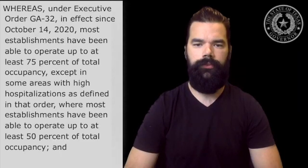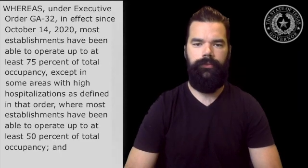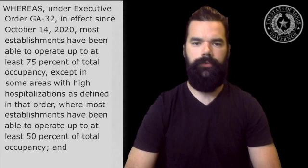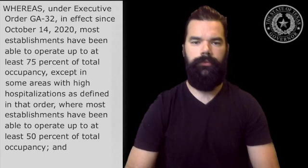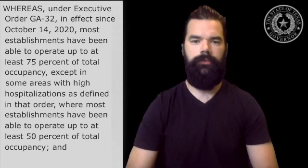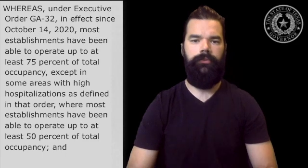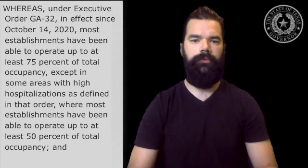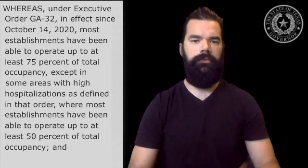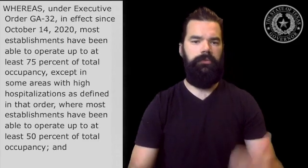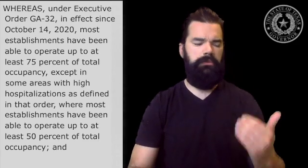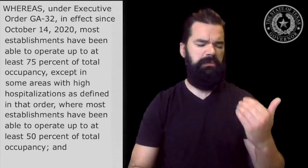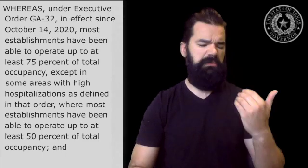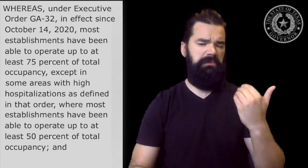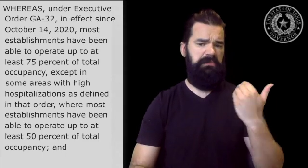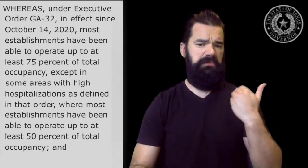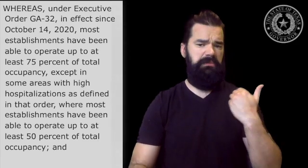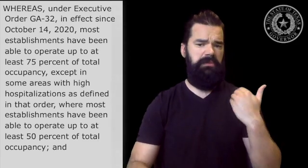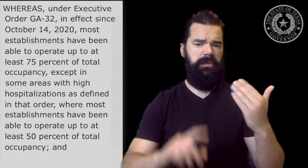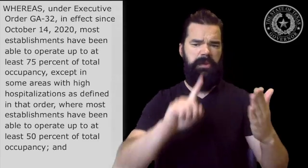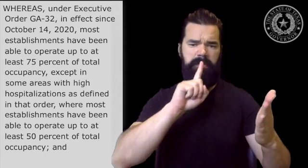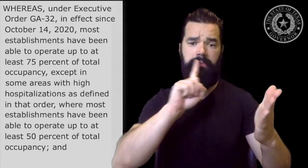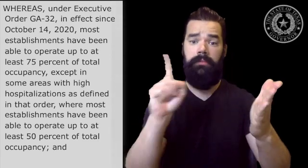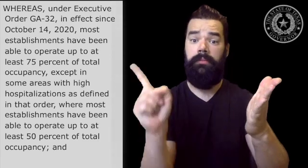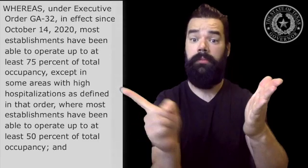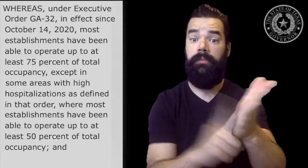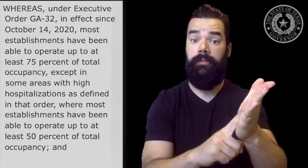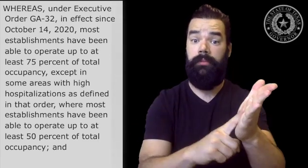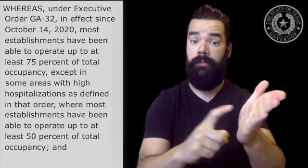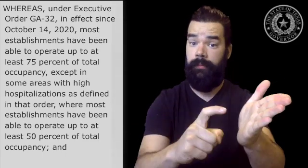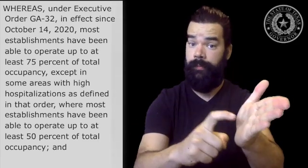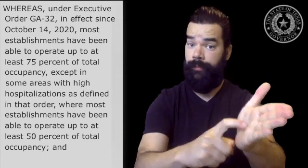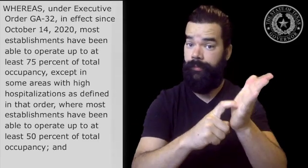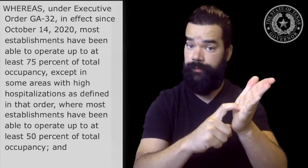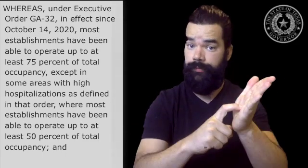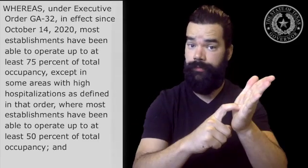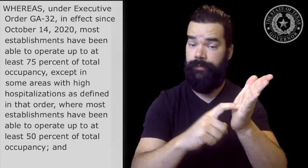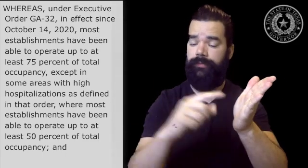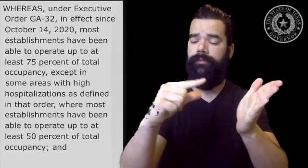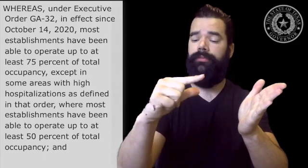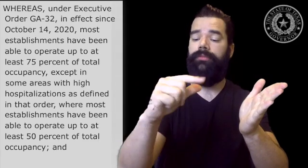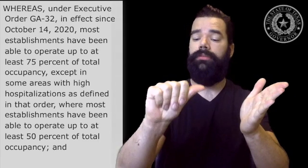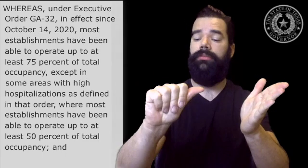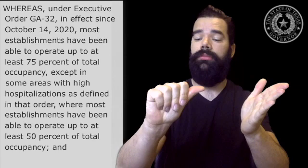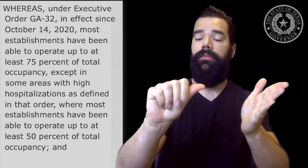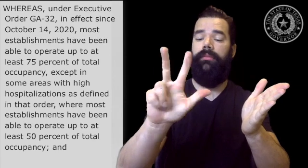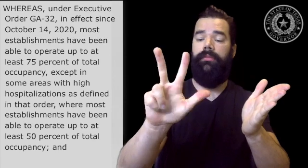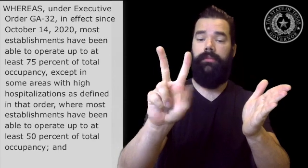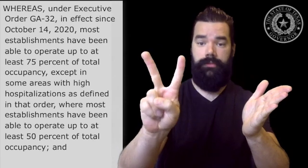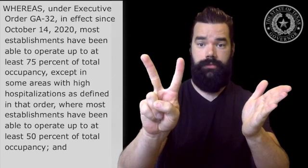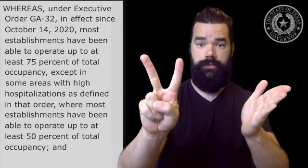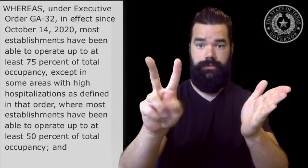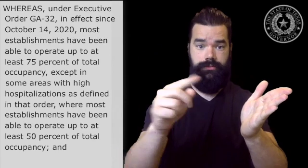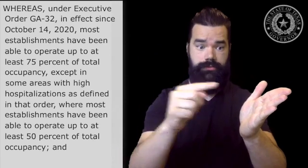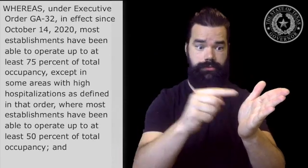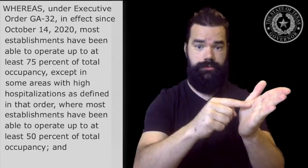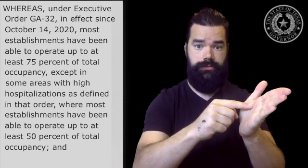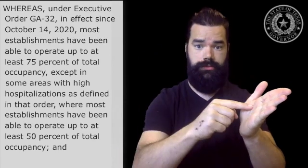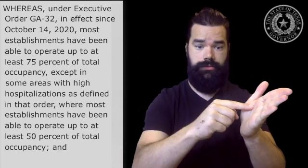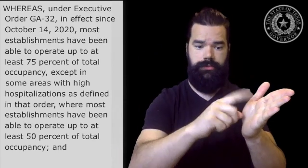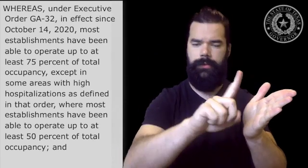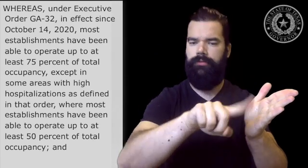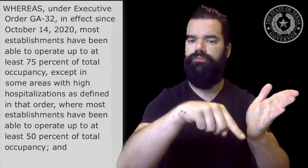whereas, under Executive Order GA32, in effect since October 14,